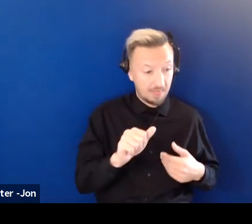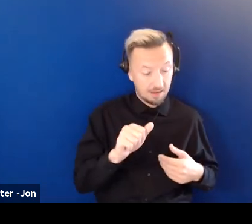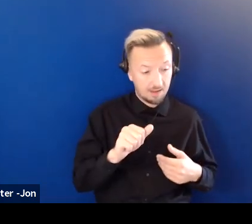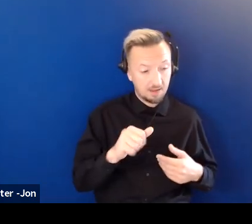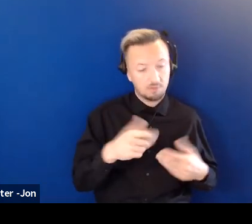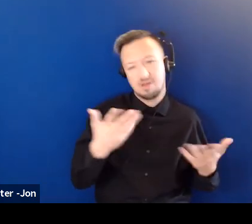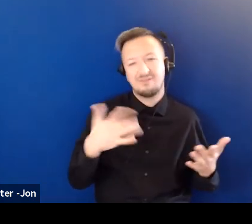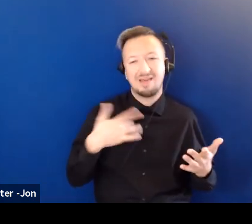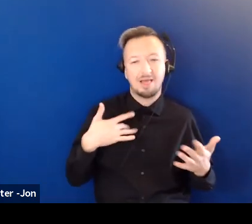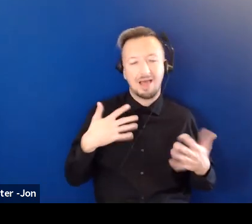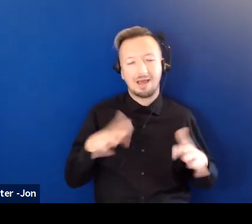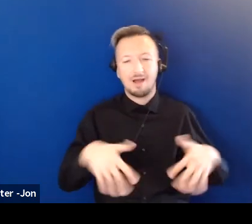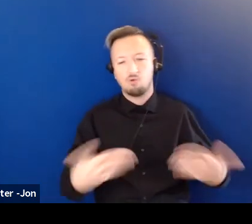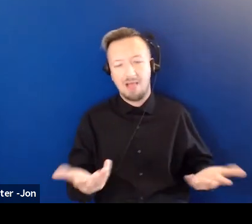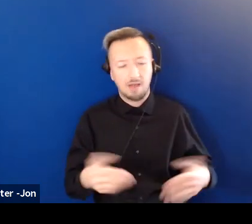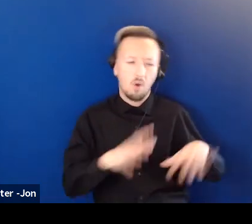and I also,